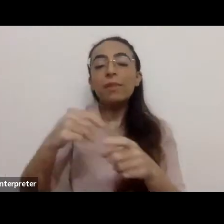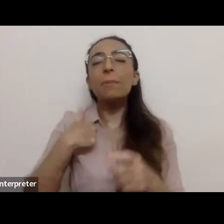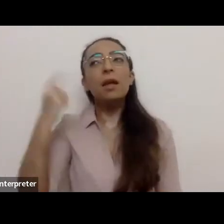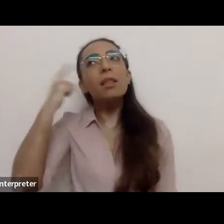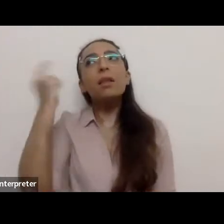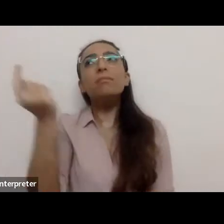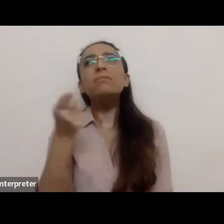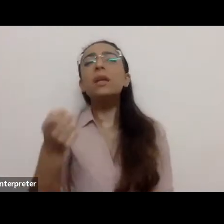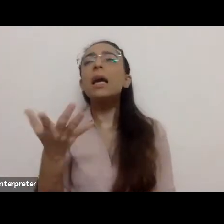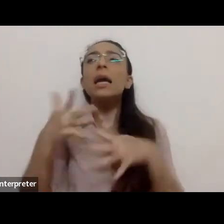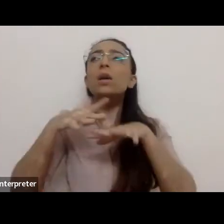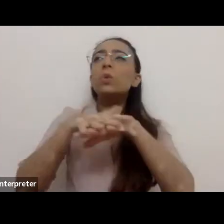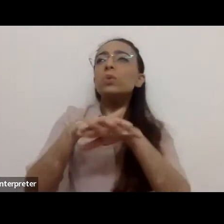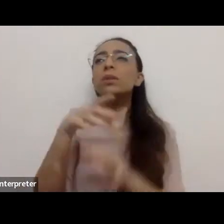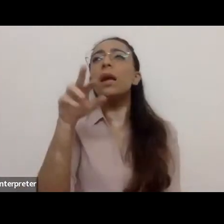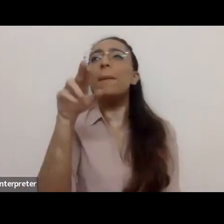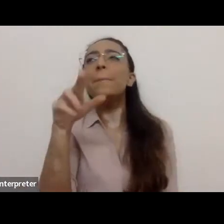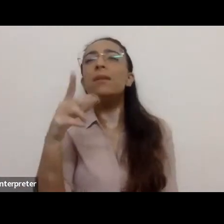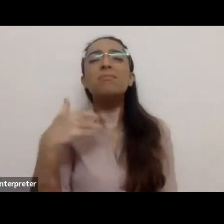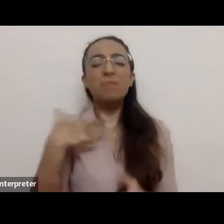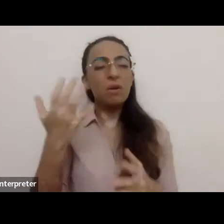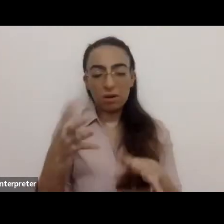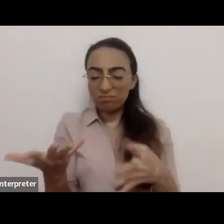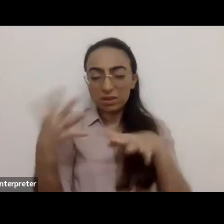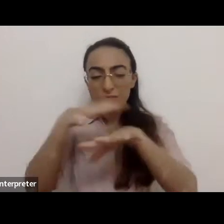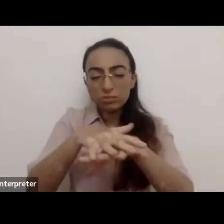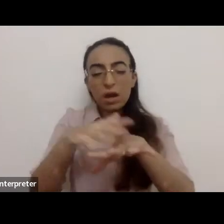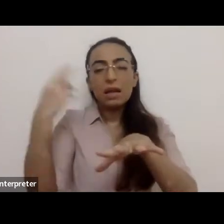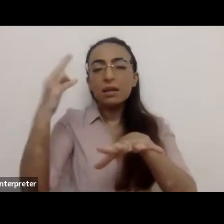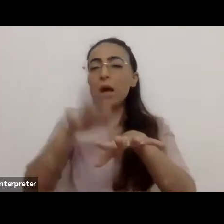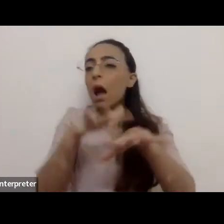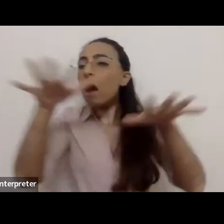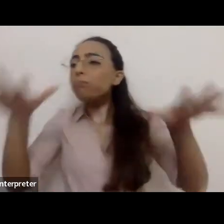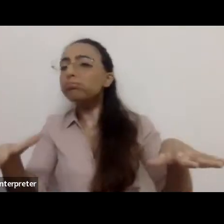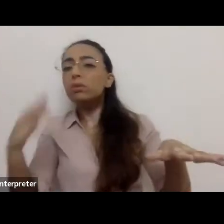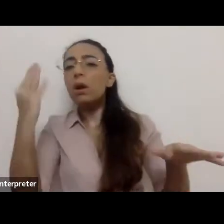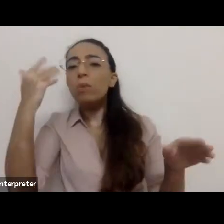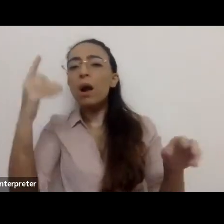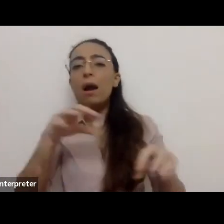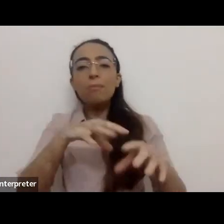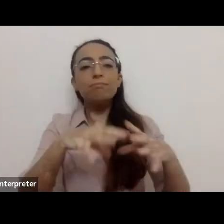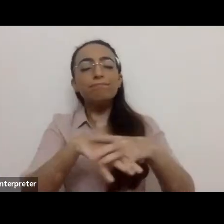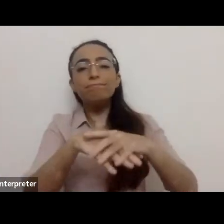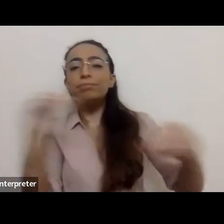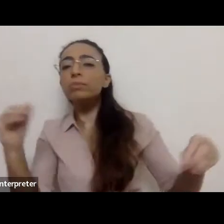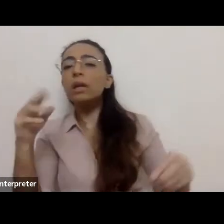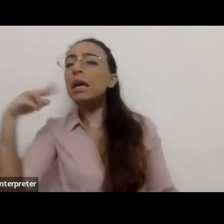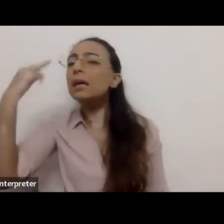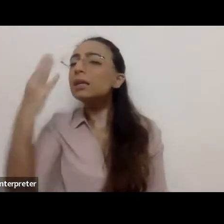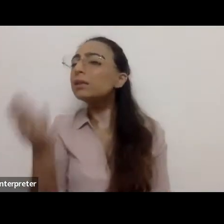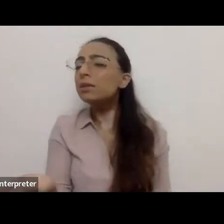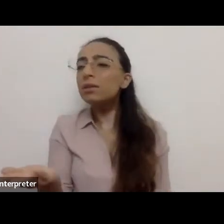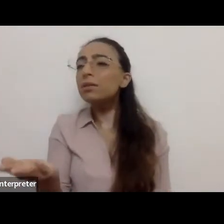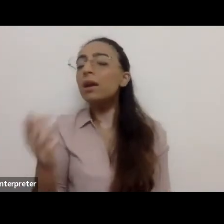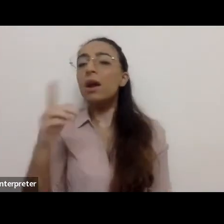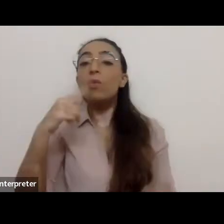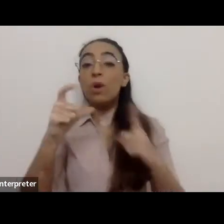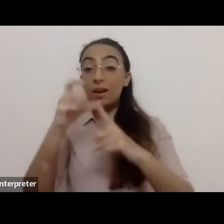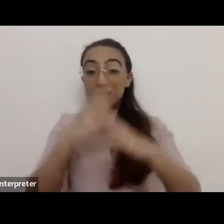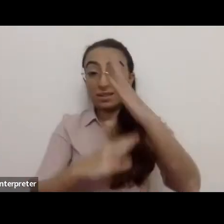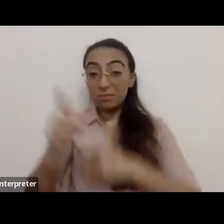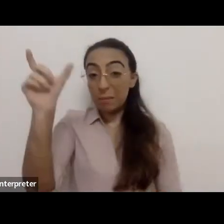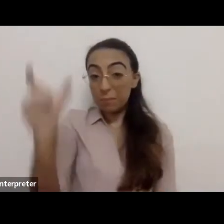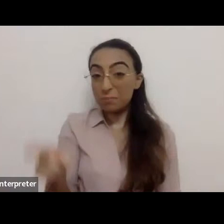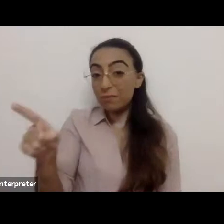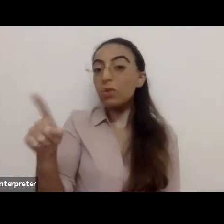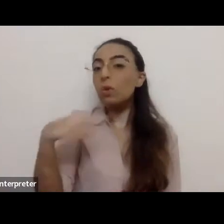we historically excluded someone or a community in the first place. People with disabilities were traditionally seen as